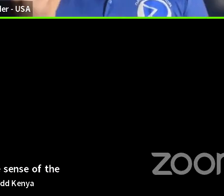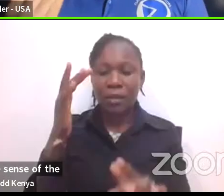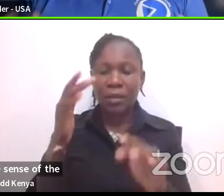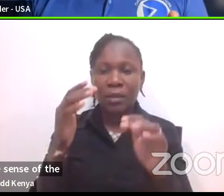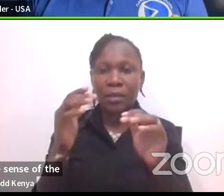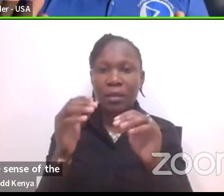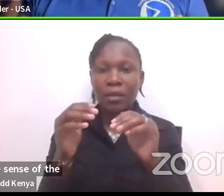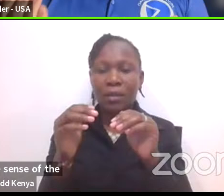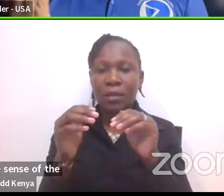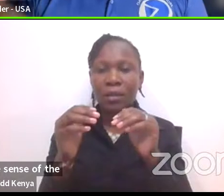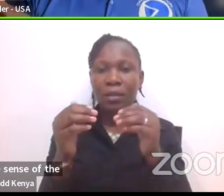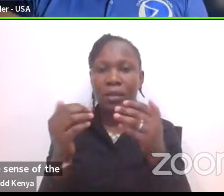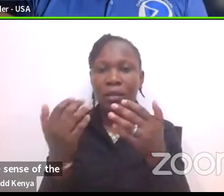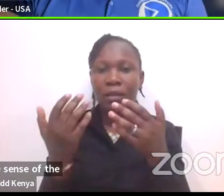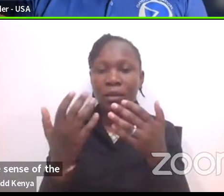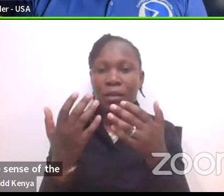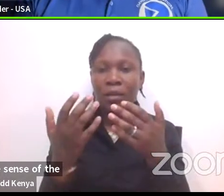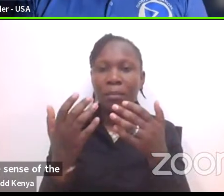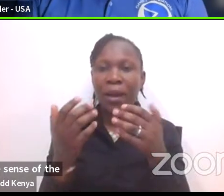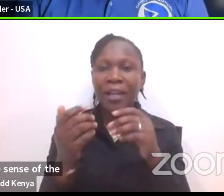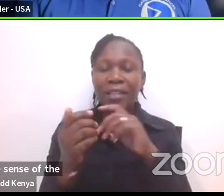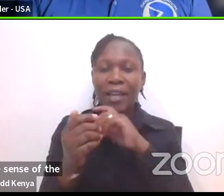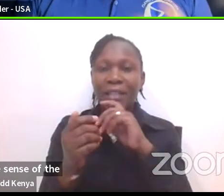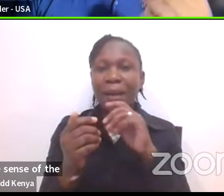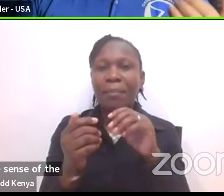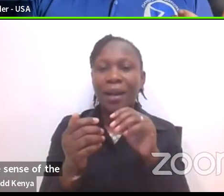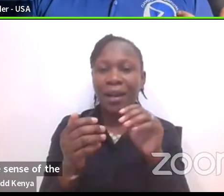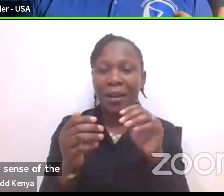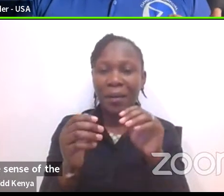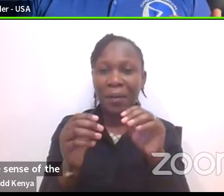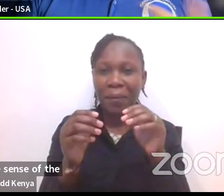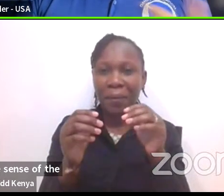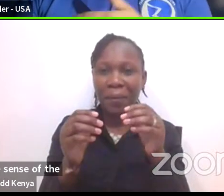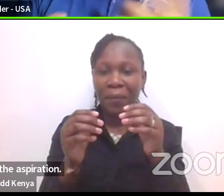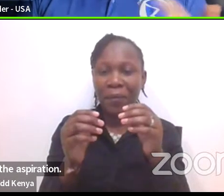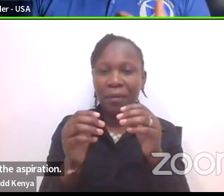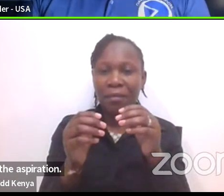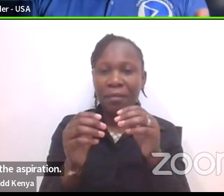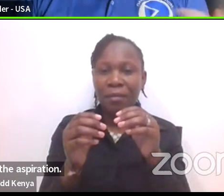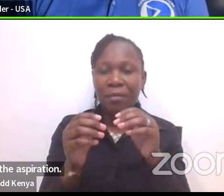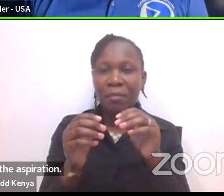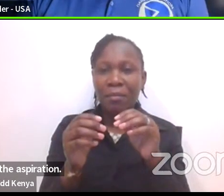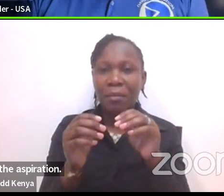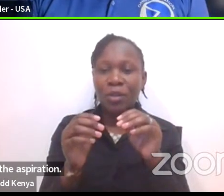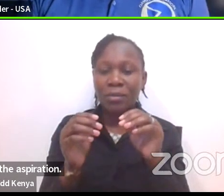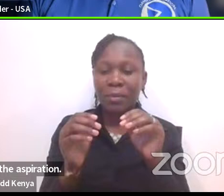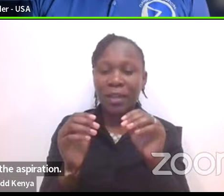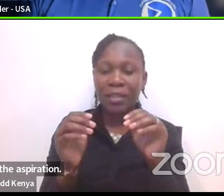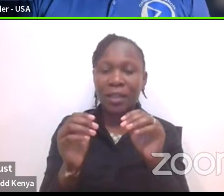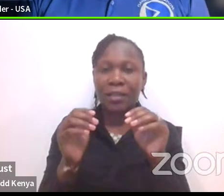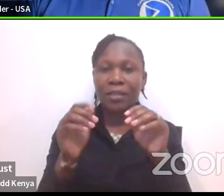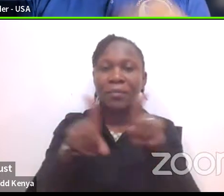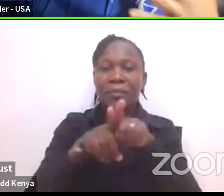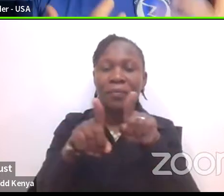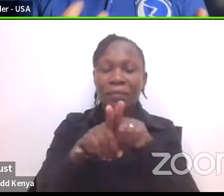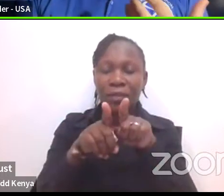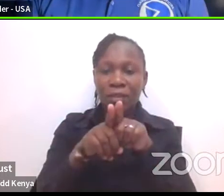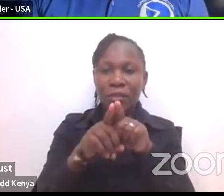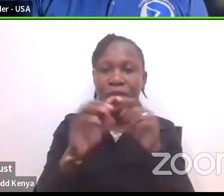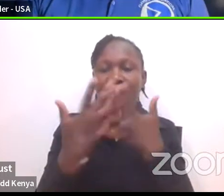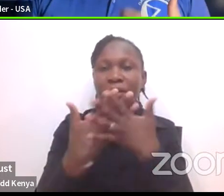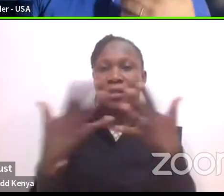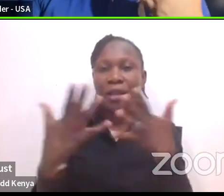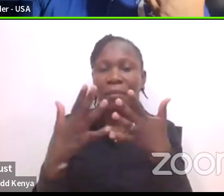in alignment with the aspiration, you know. And I think this just something that popped in my head. If we mix it in